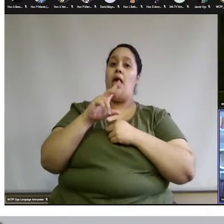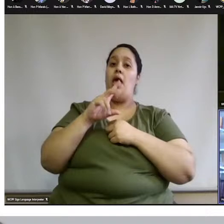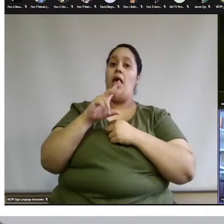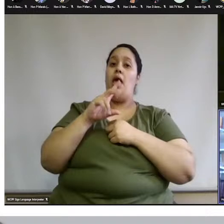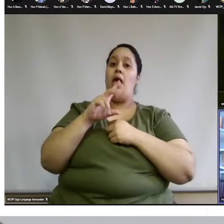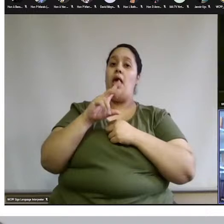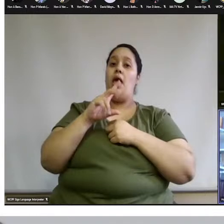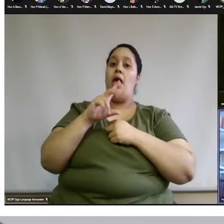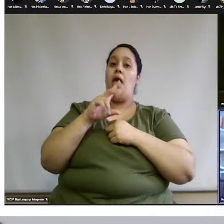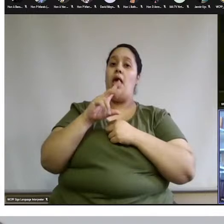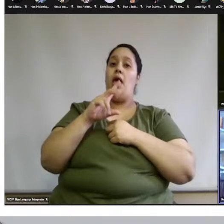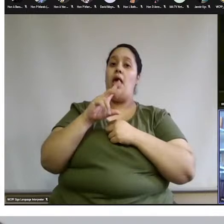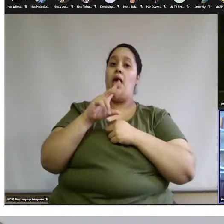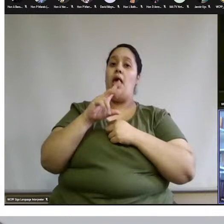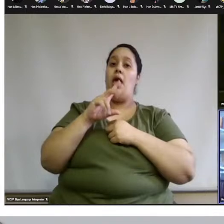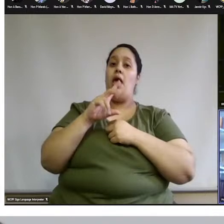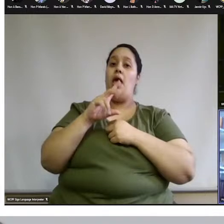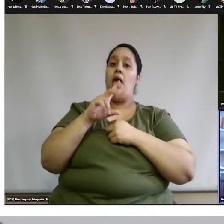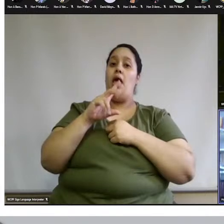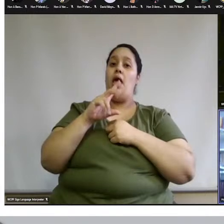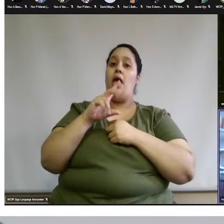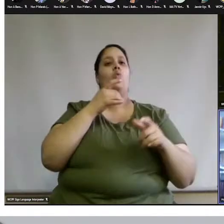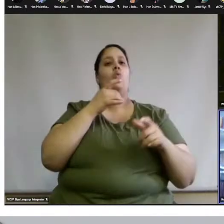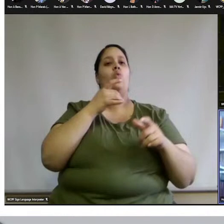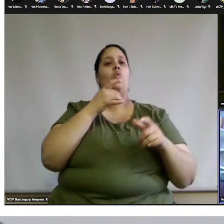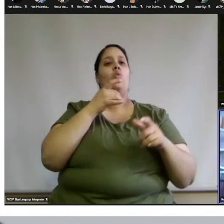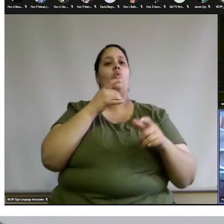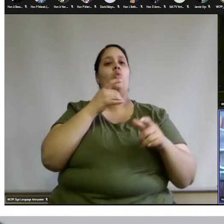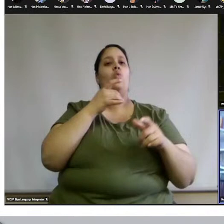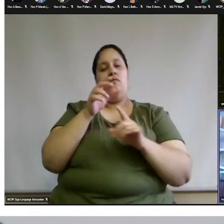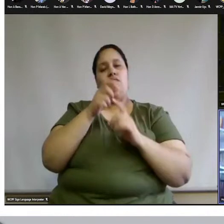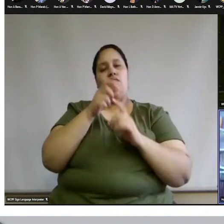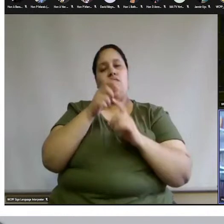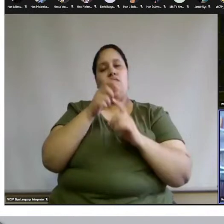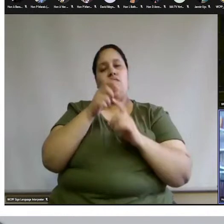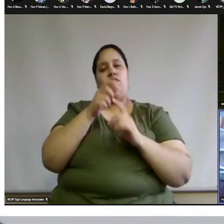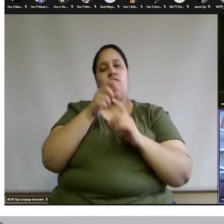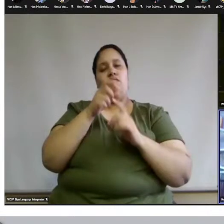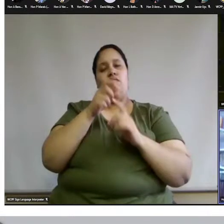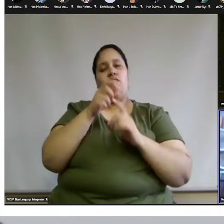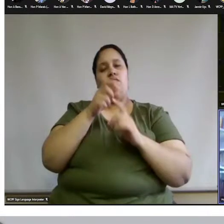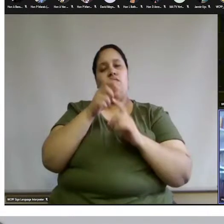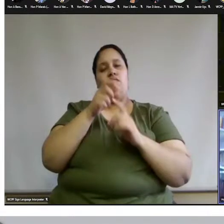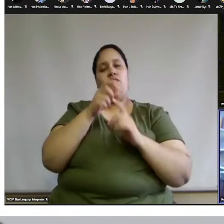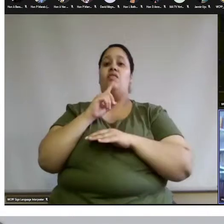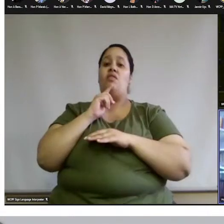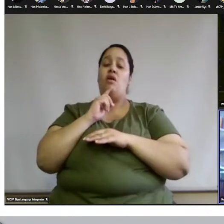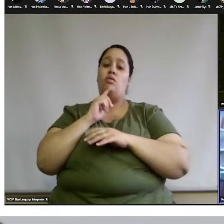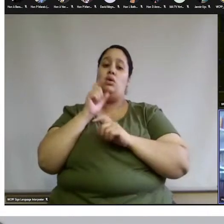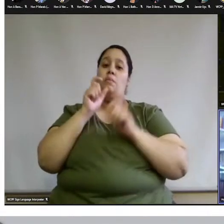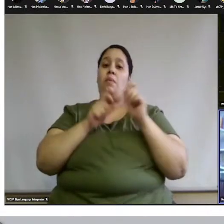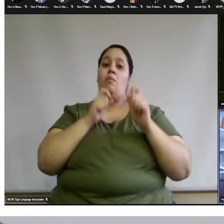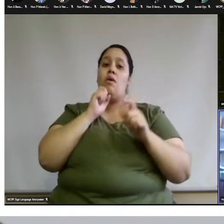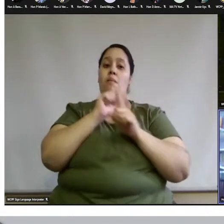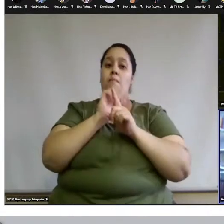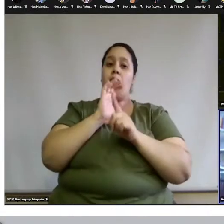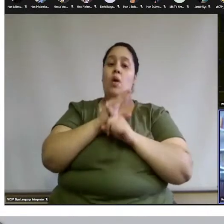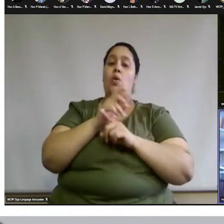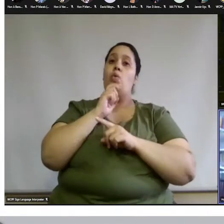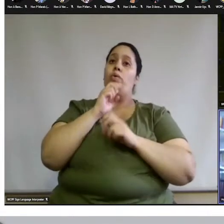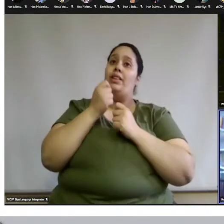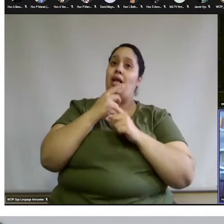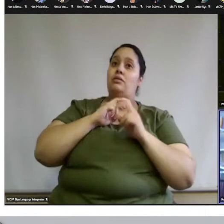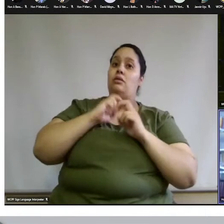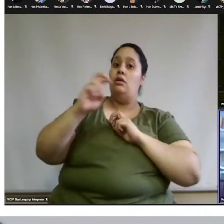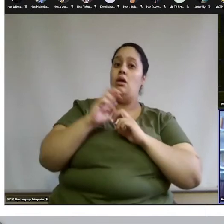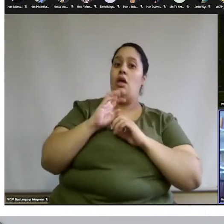and felt for the victims of these crimes. The over 700,000 passengers who use the minibus taxi industry every day must be able